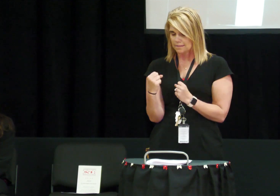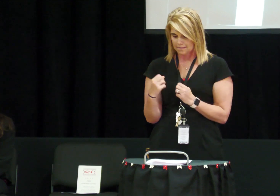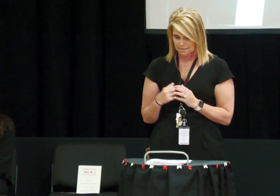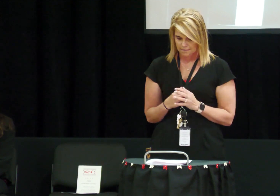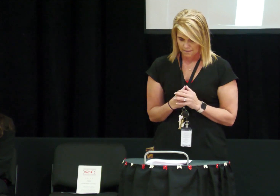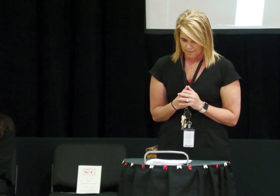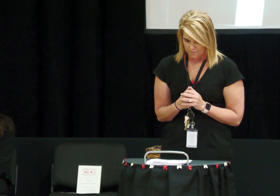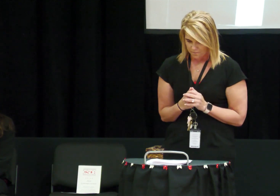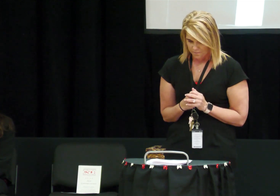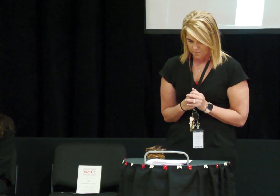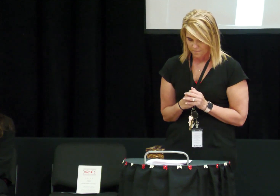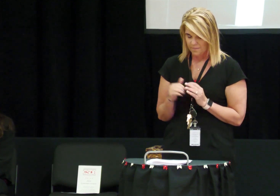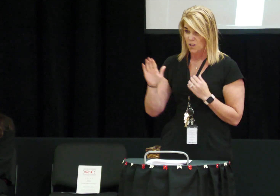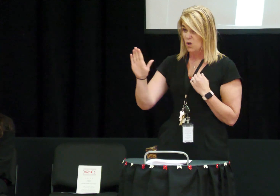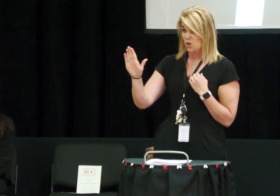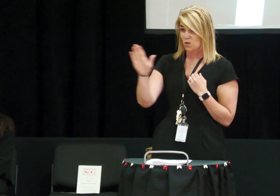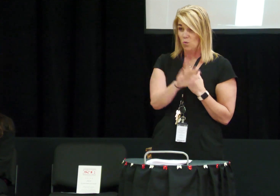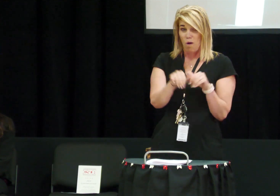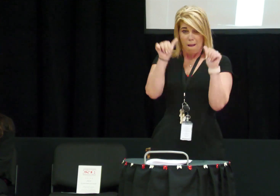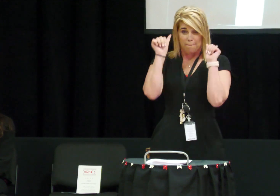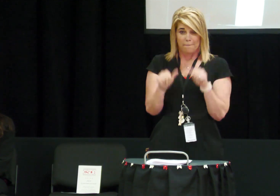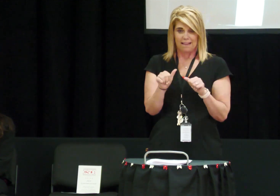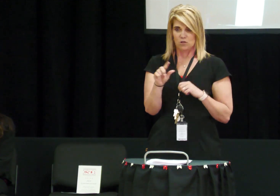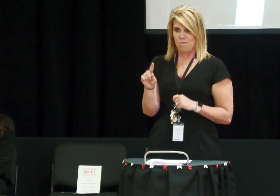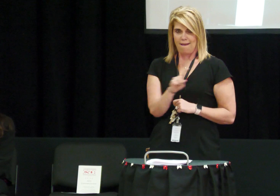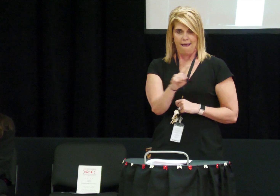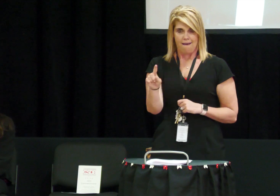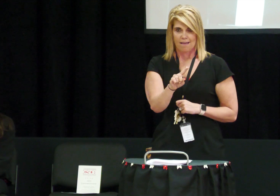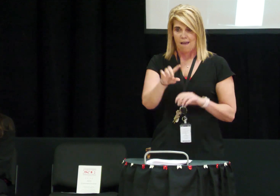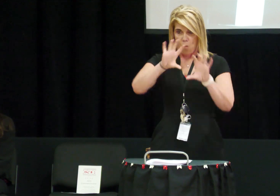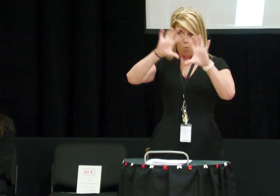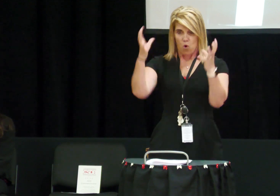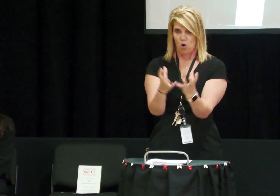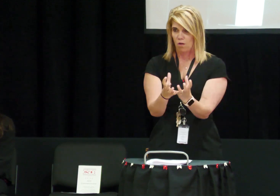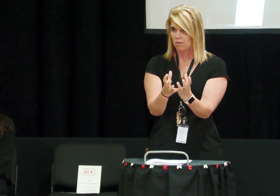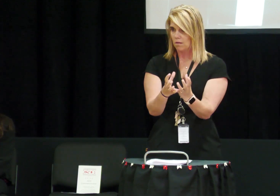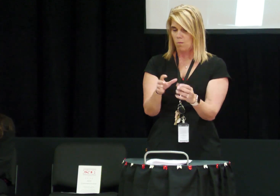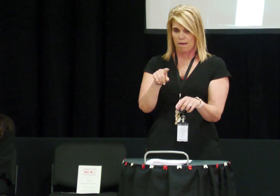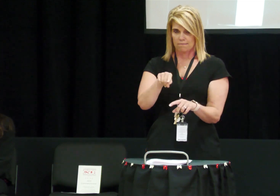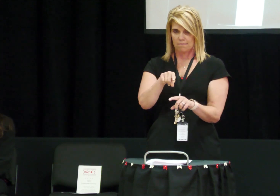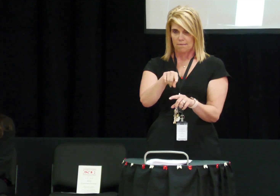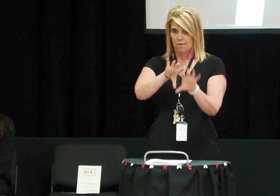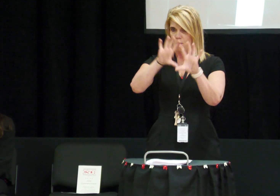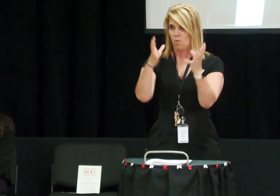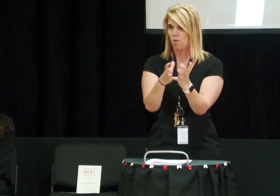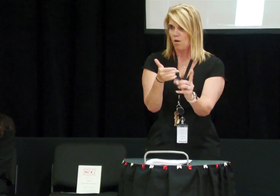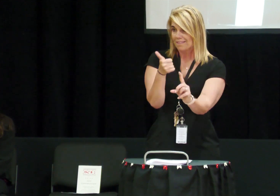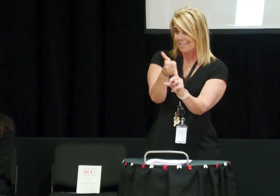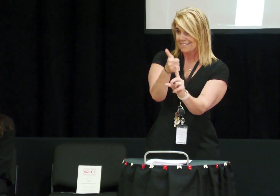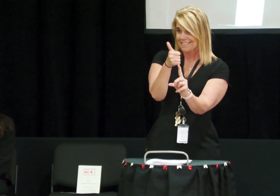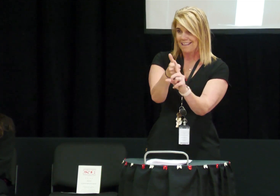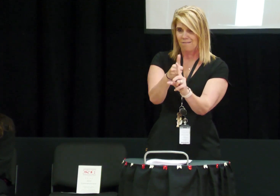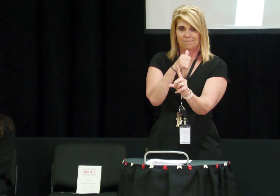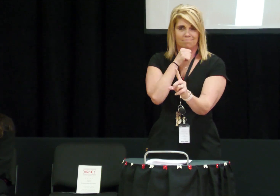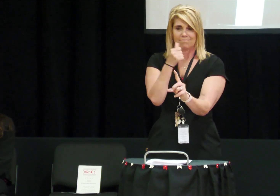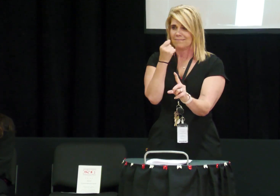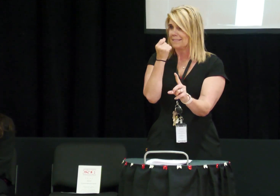and harness your unique strengths, your ability to navigate the world when